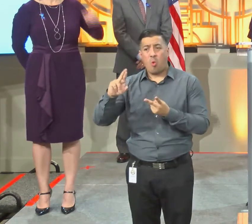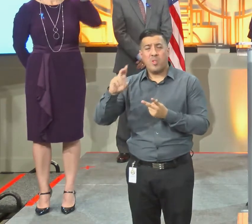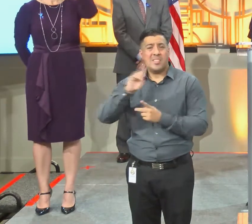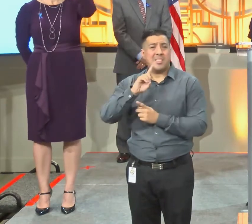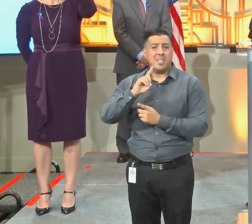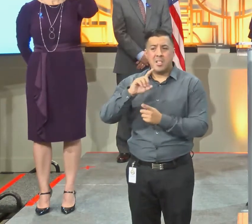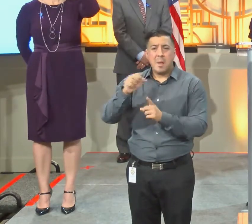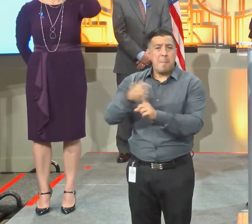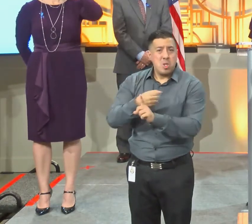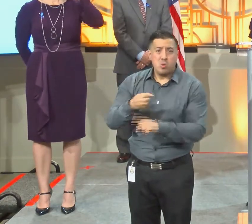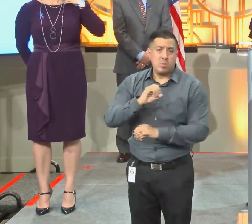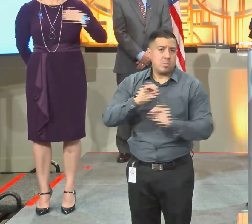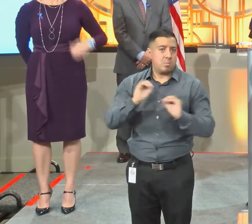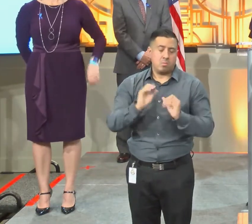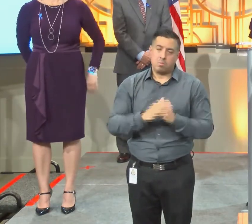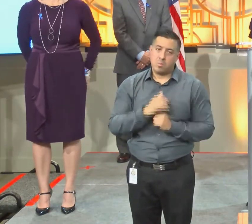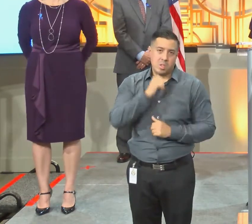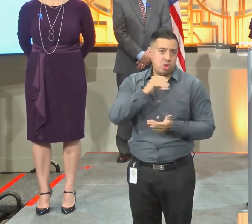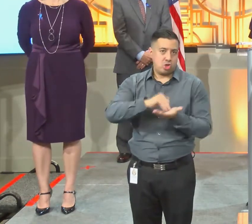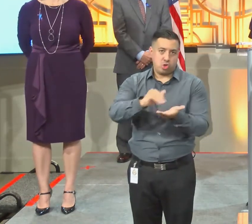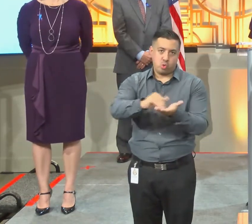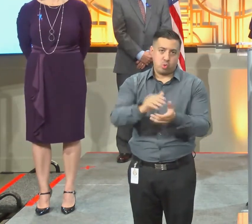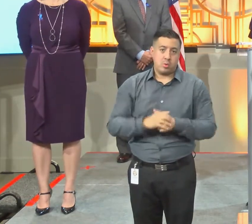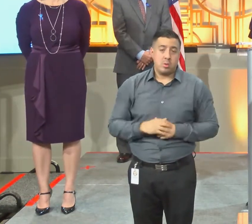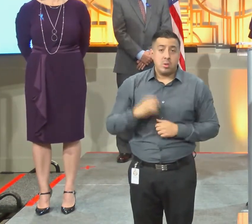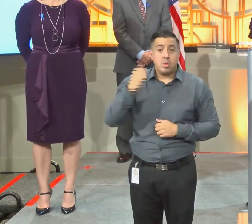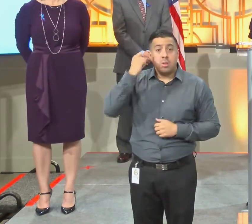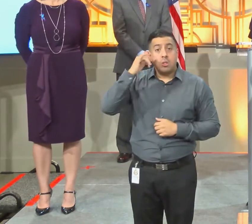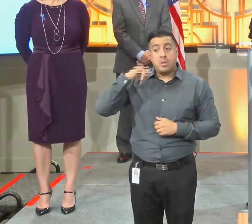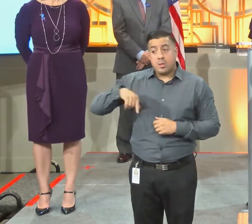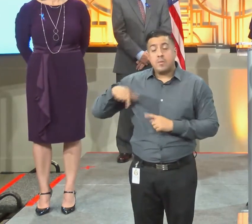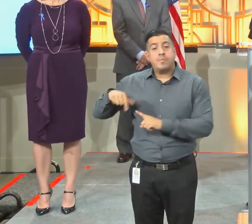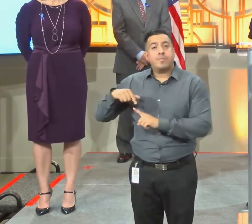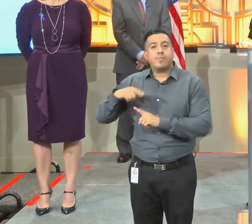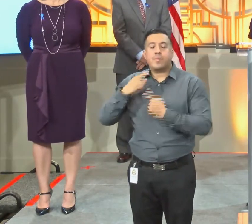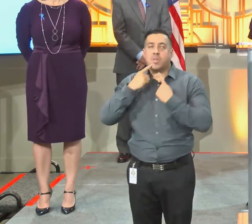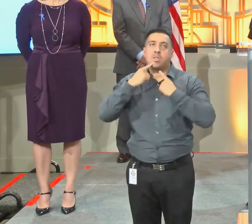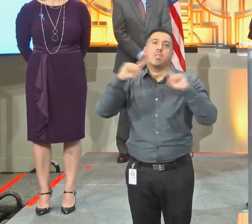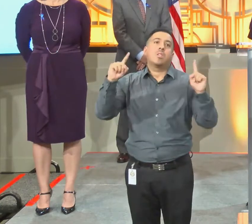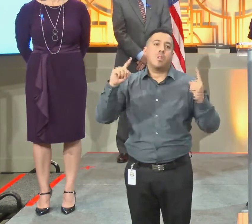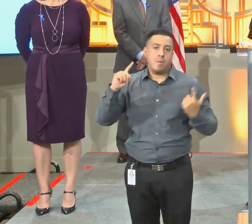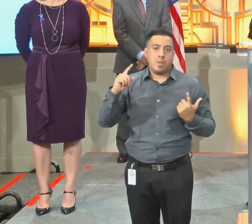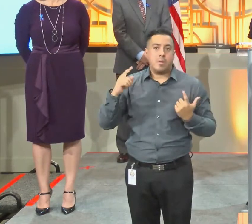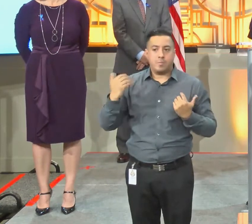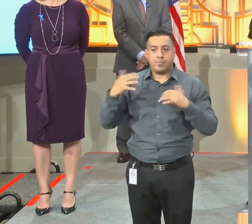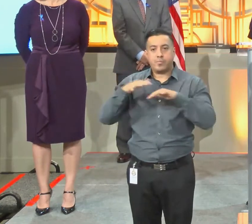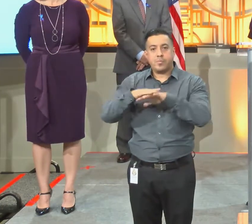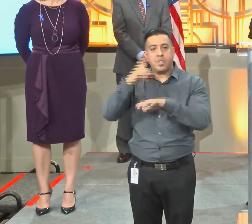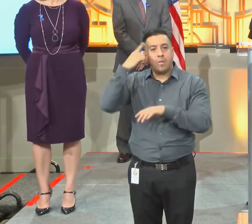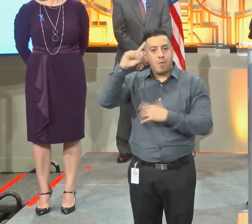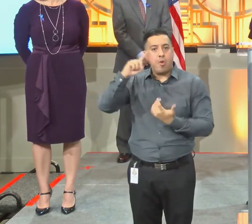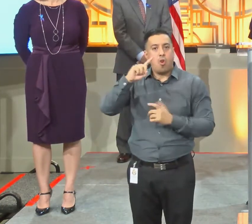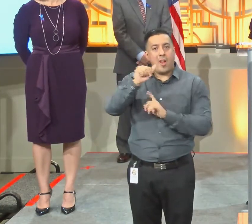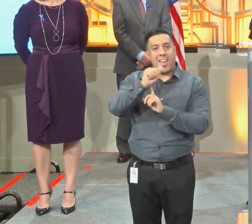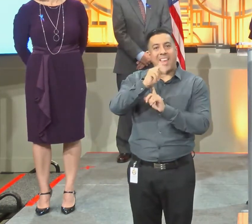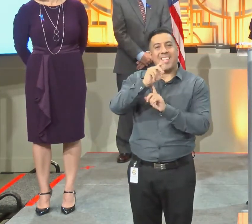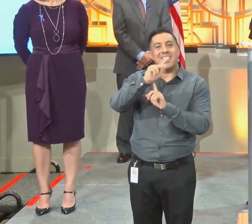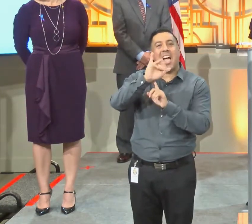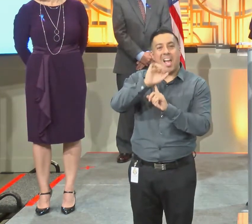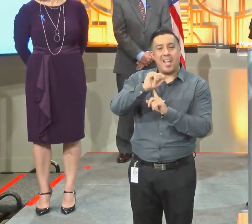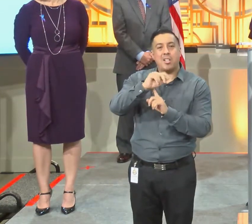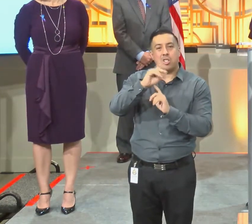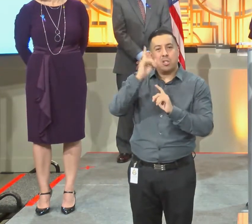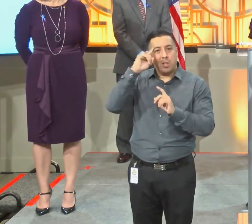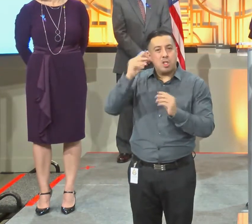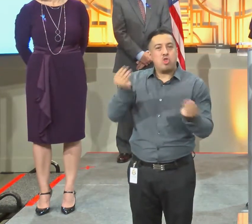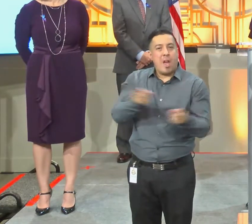last 5 years, the Anti-Trafficking Division has successfully integrated anti-trafficking responses across